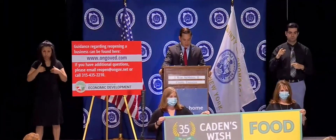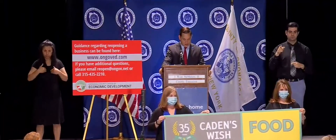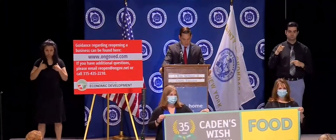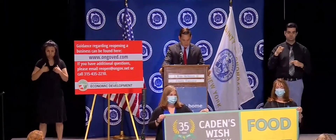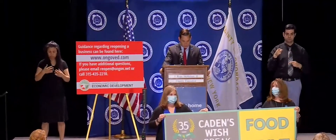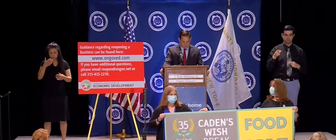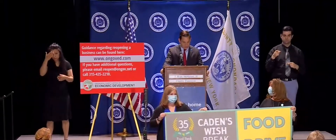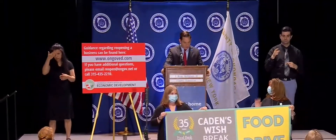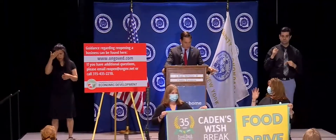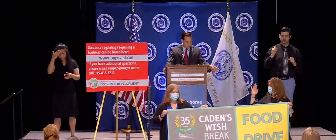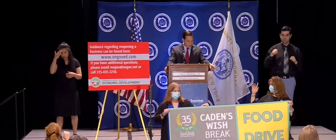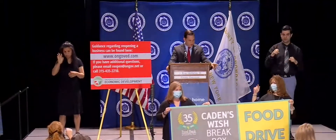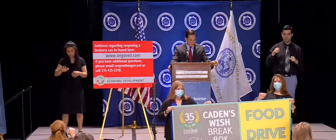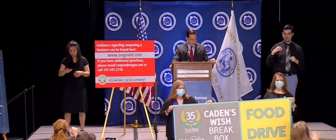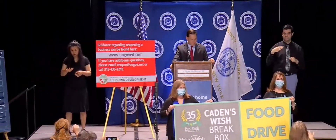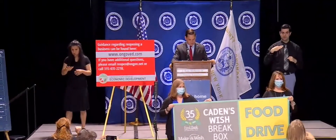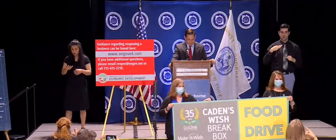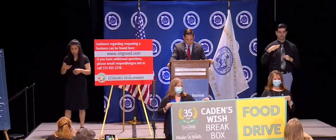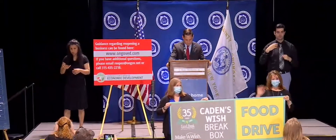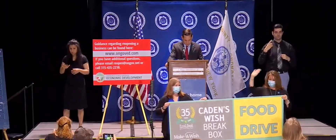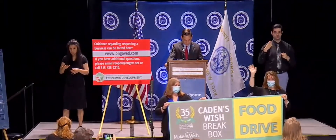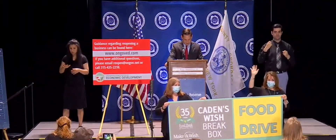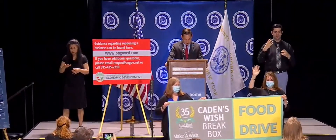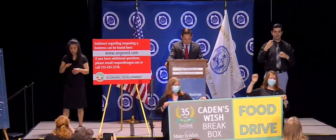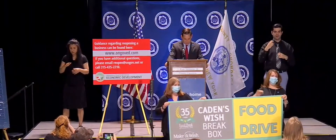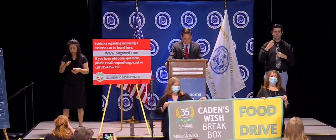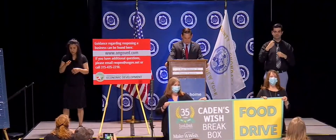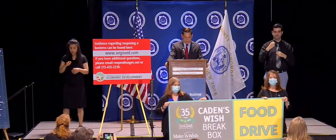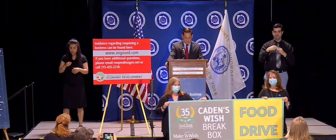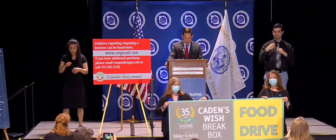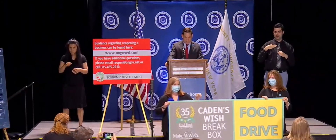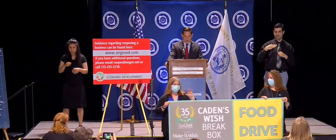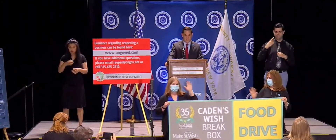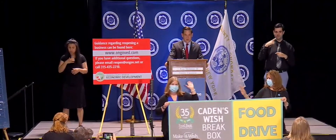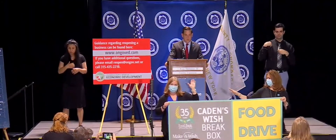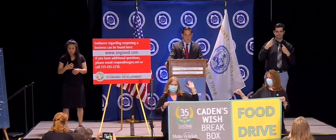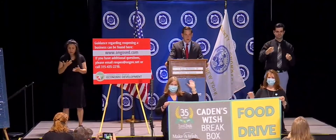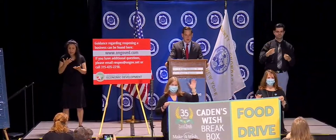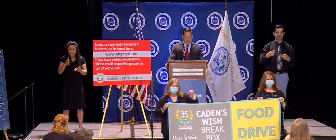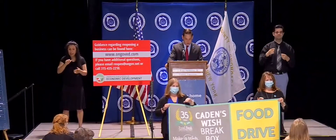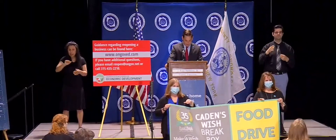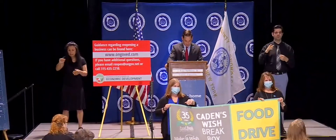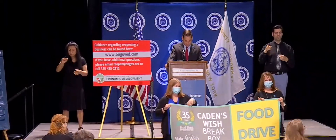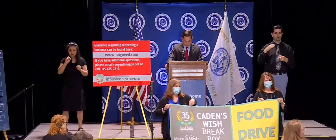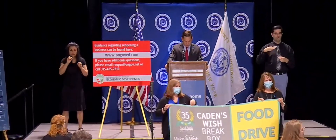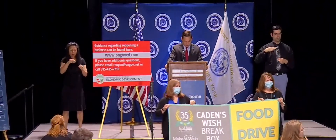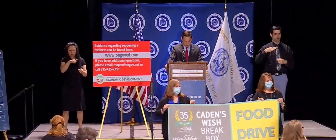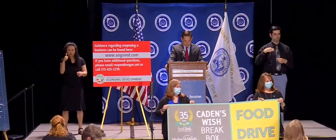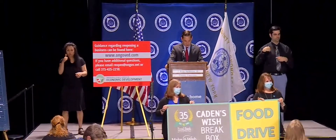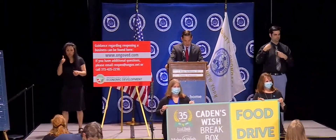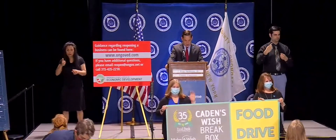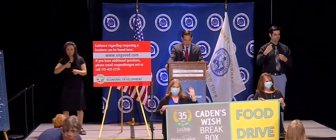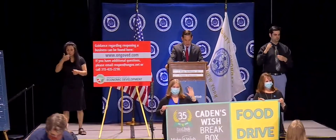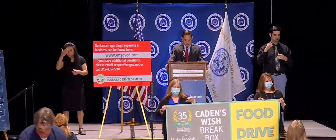by Diane with us below, right here. Diane, wave to everybody. Our friends at the food bank are here too. Wave to